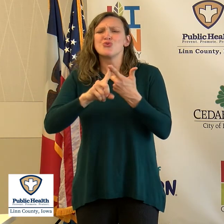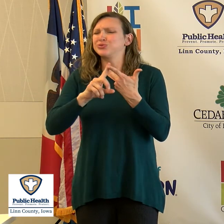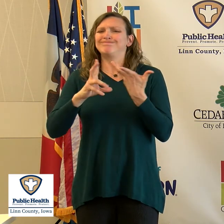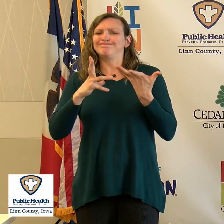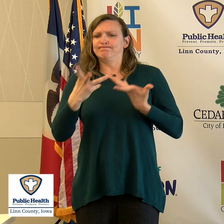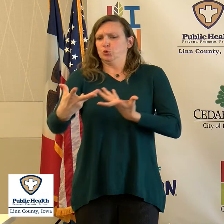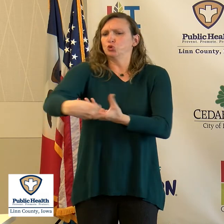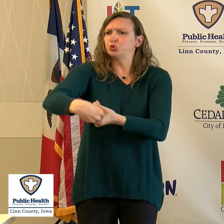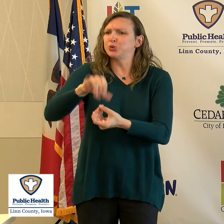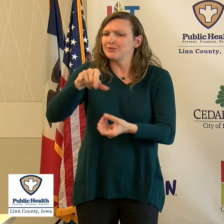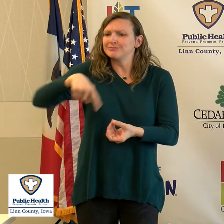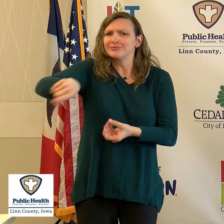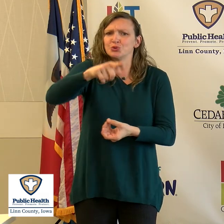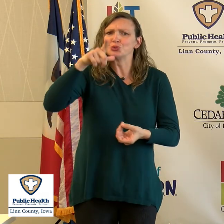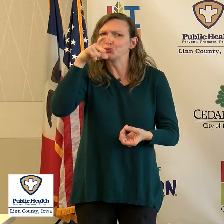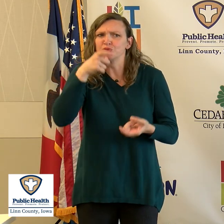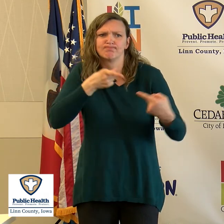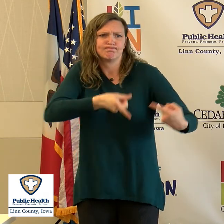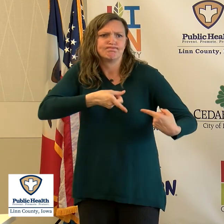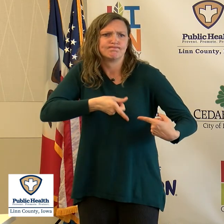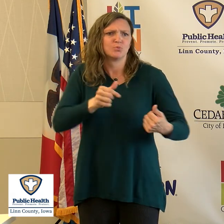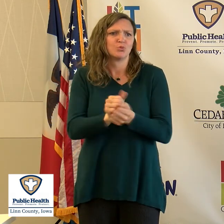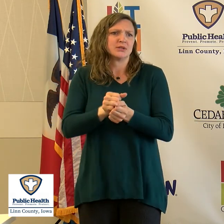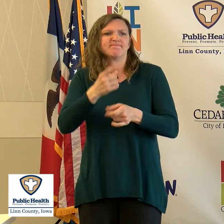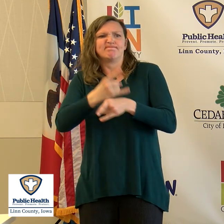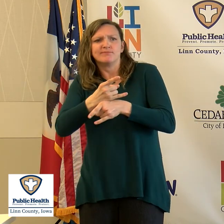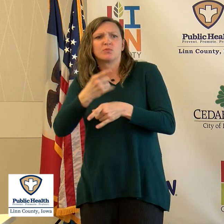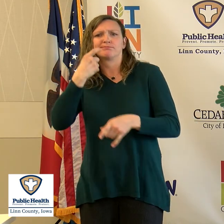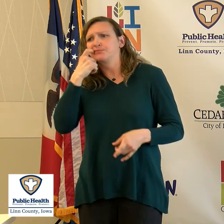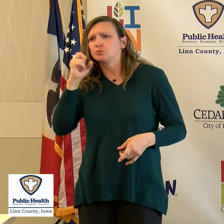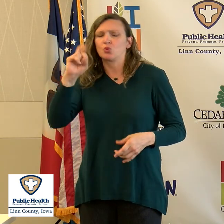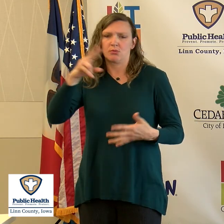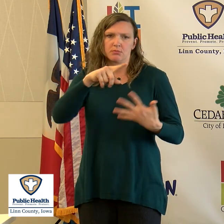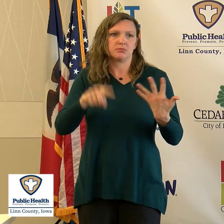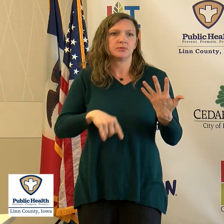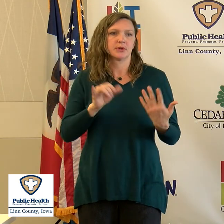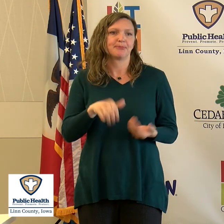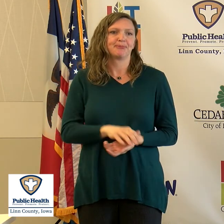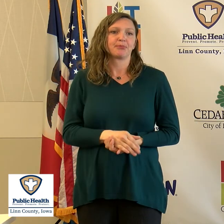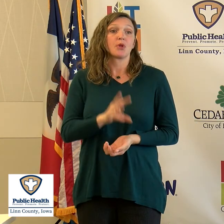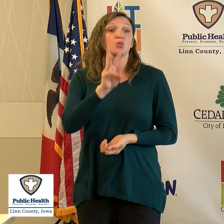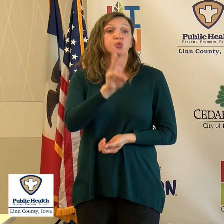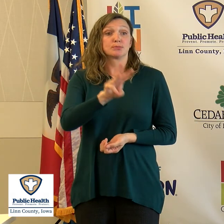halls can be found on the Linn County Public Health website at